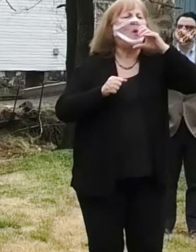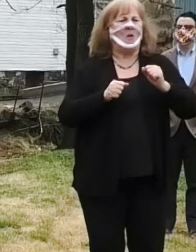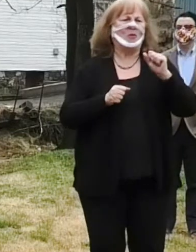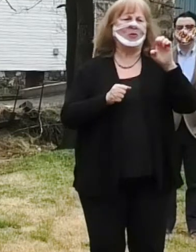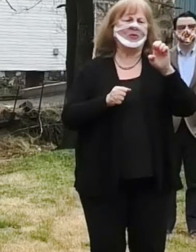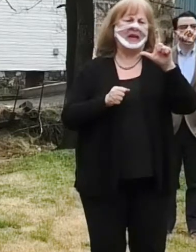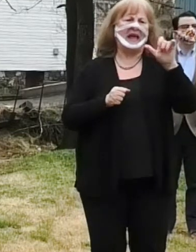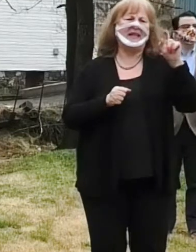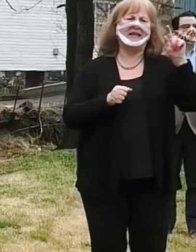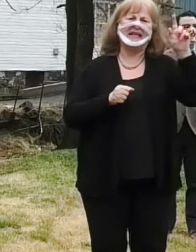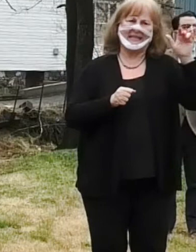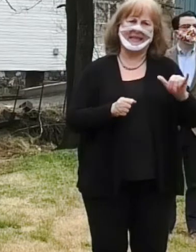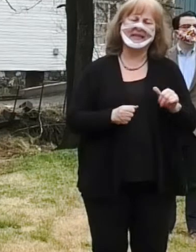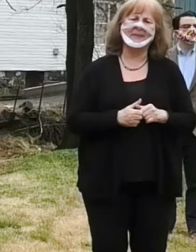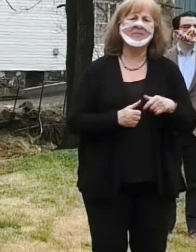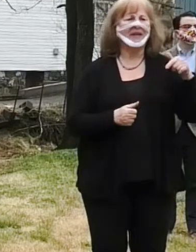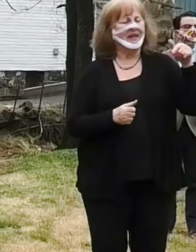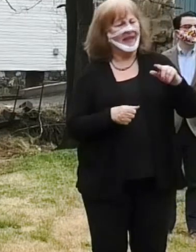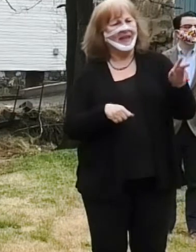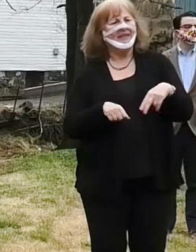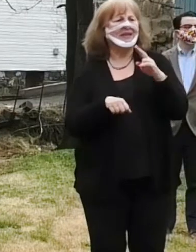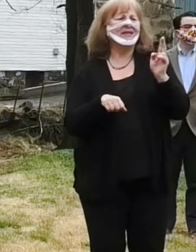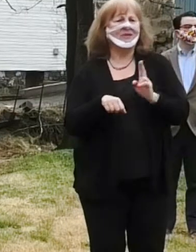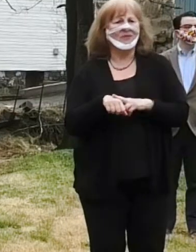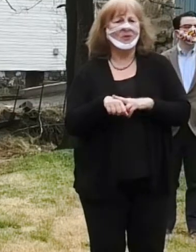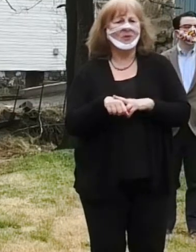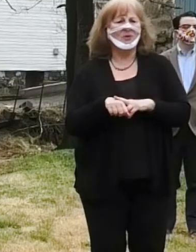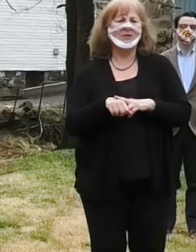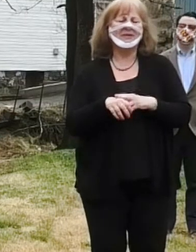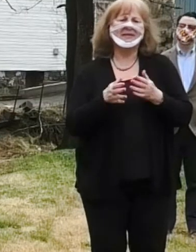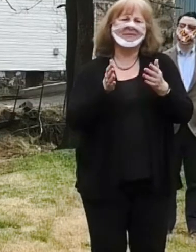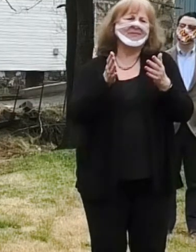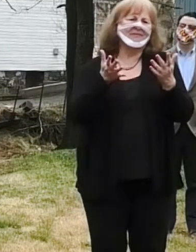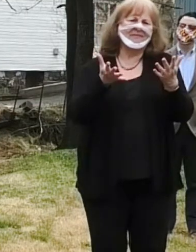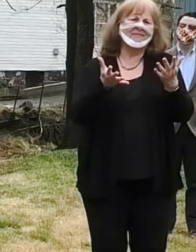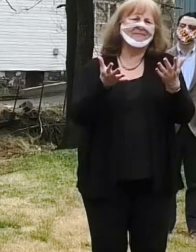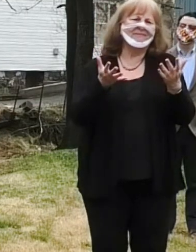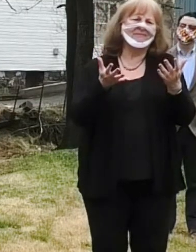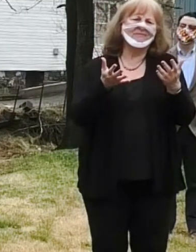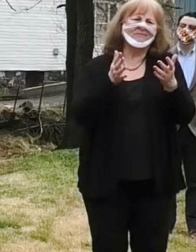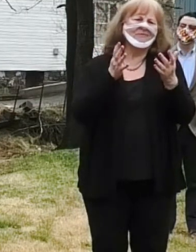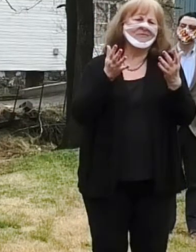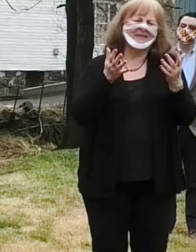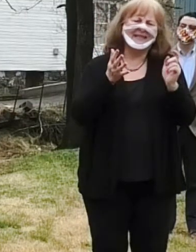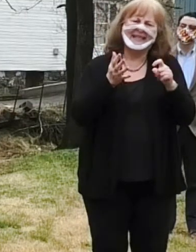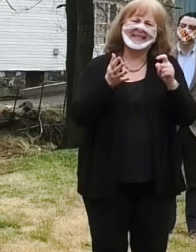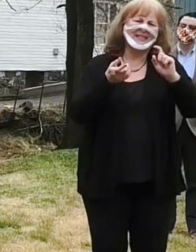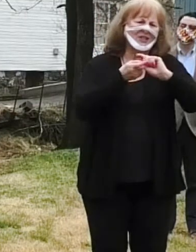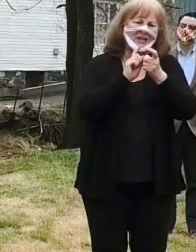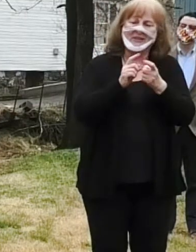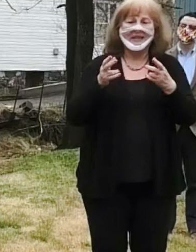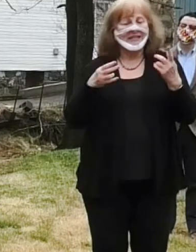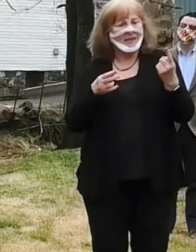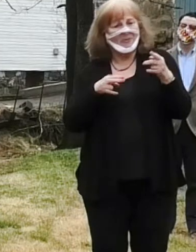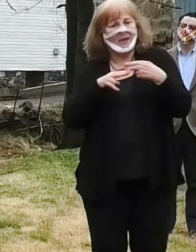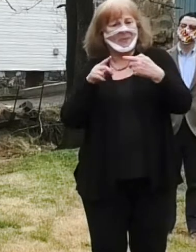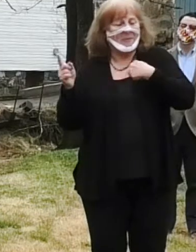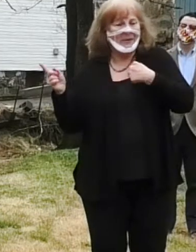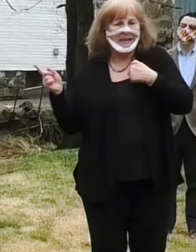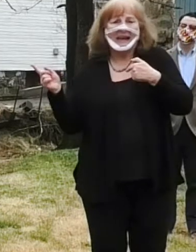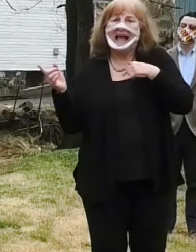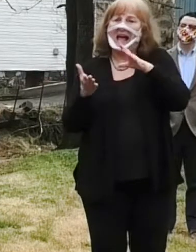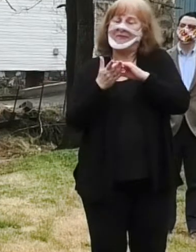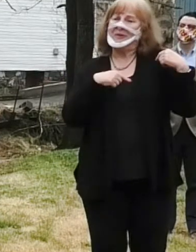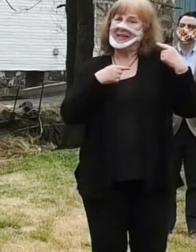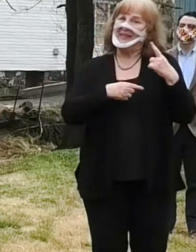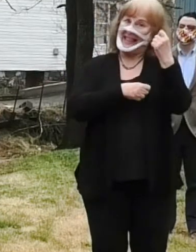City. This, of course, begs for change. Fun fact about me, I've learned in the